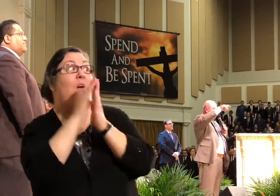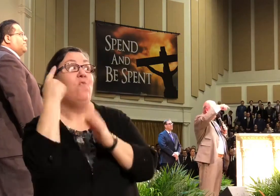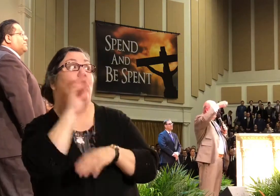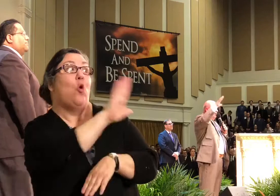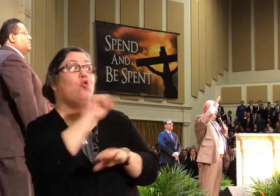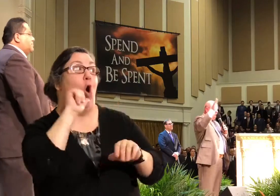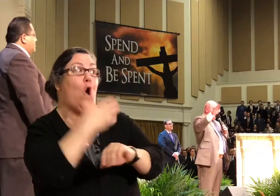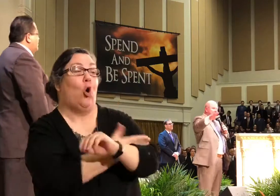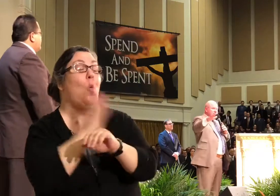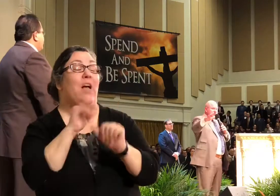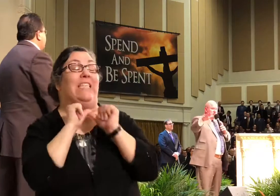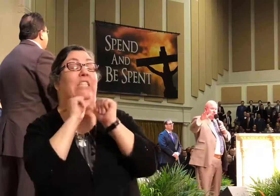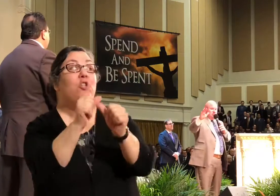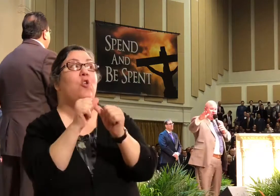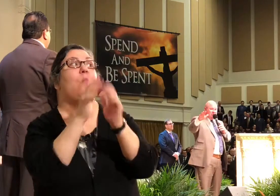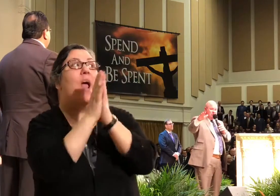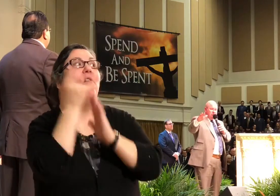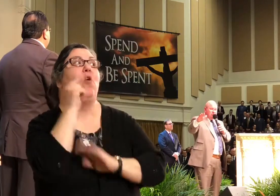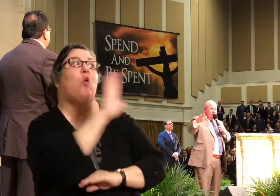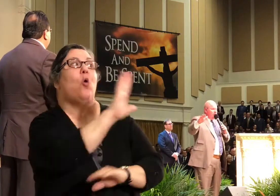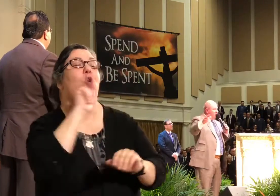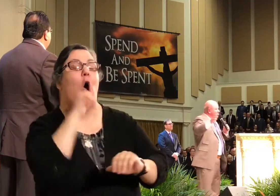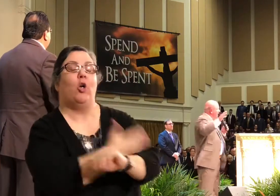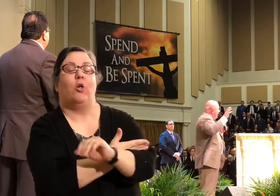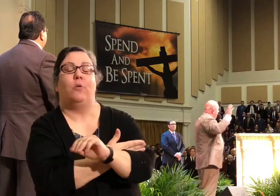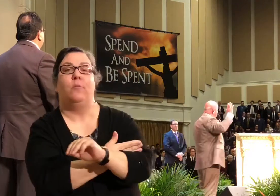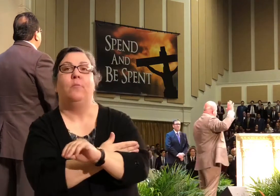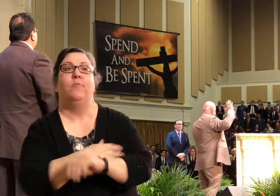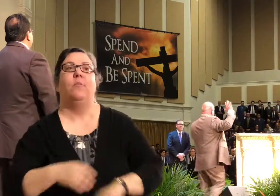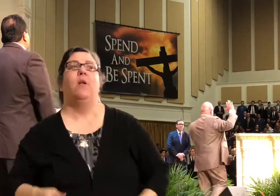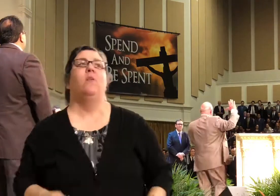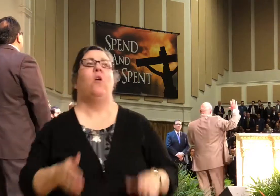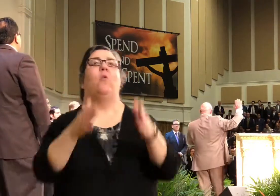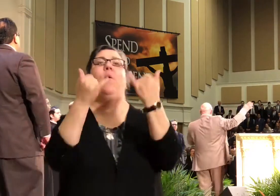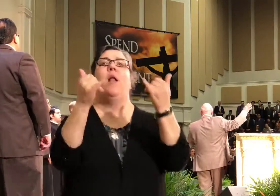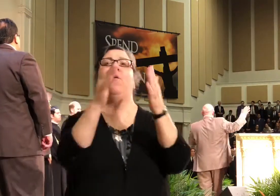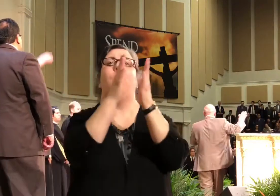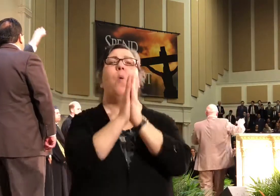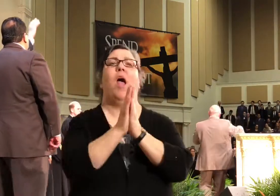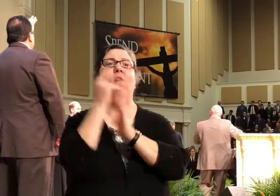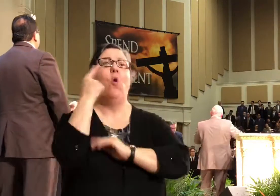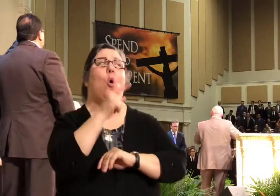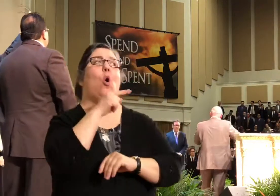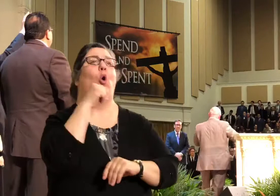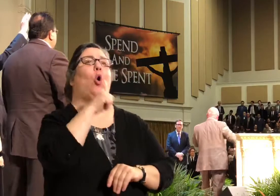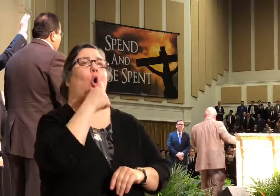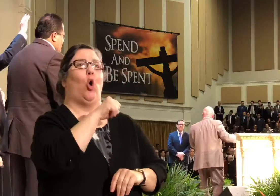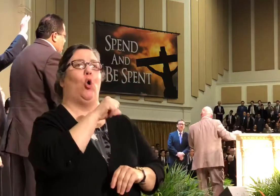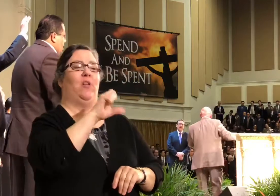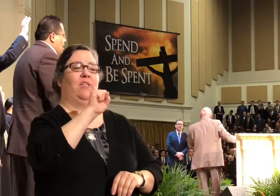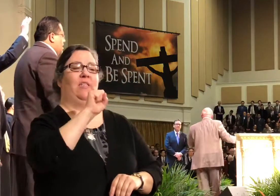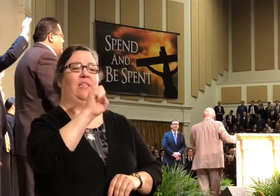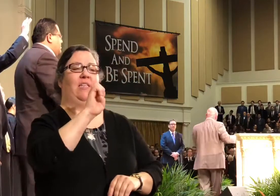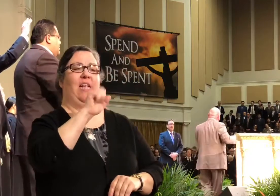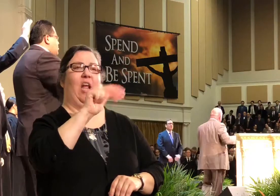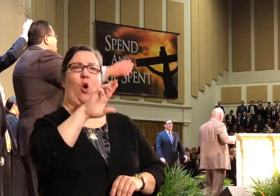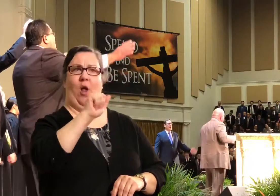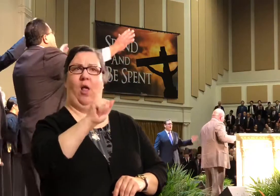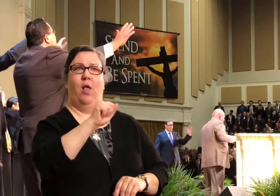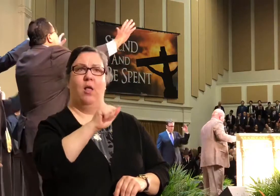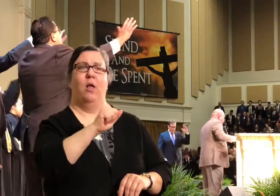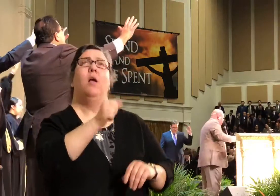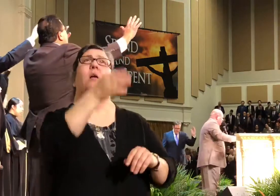pray for your daughter. And we ask the blessings on this offering. I want us to pray for her right now. Can we do that all across the building?